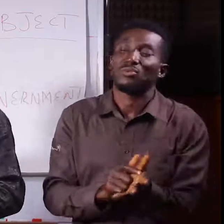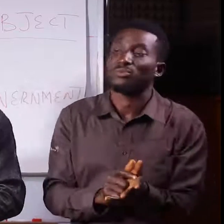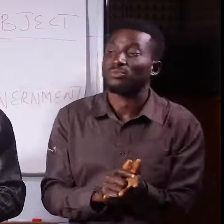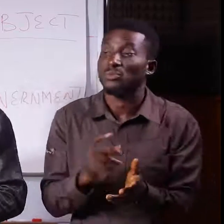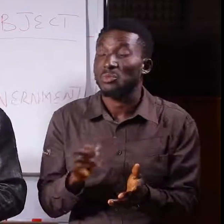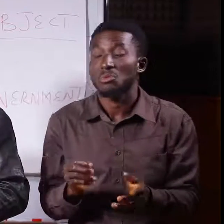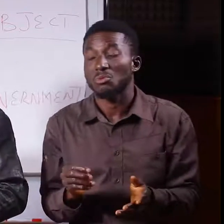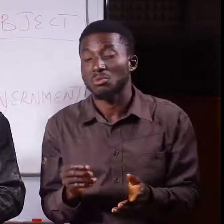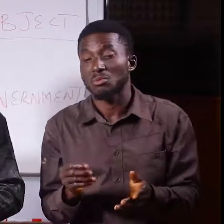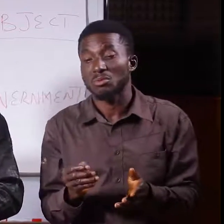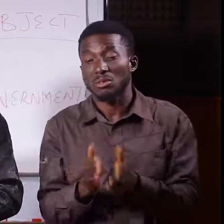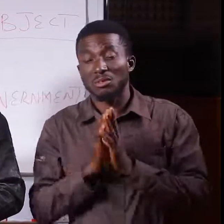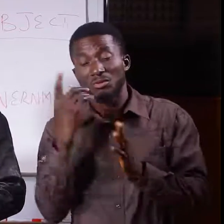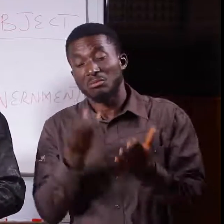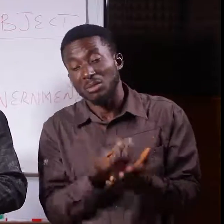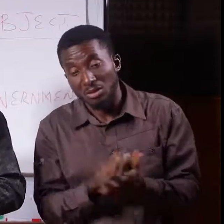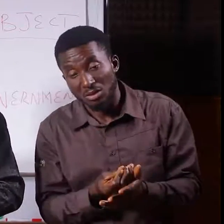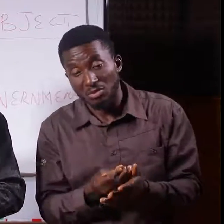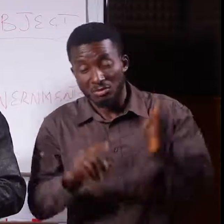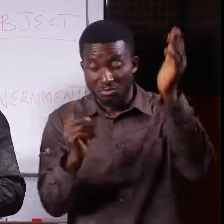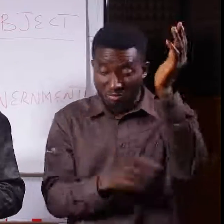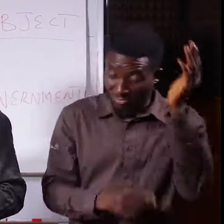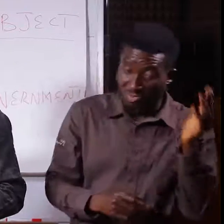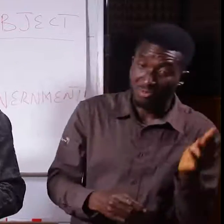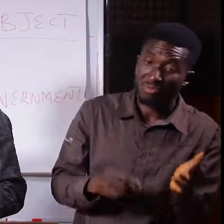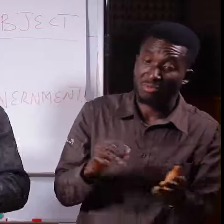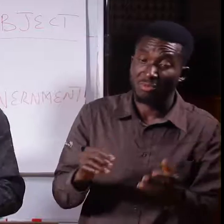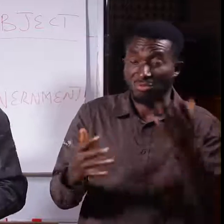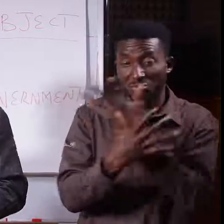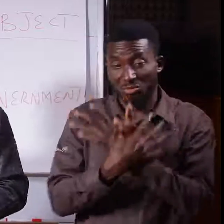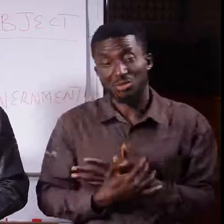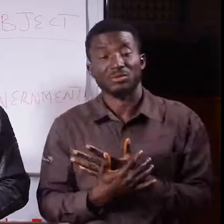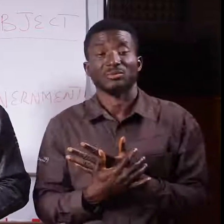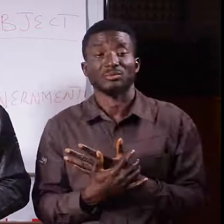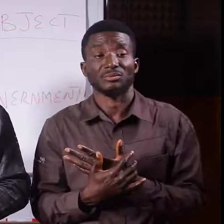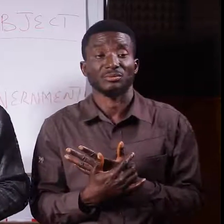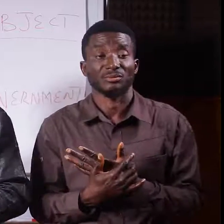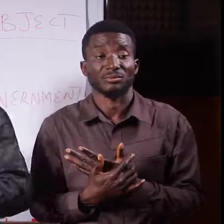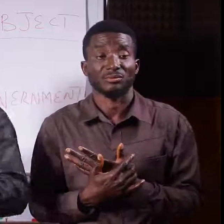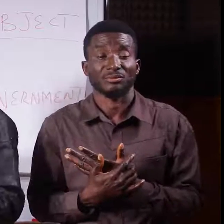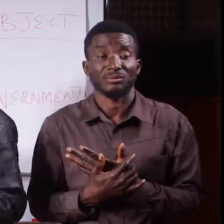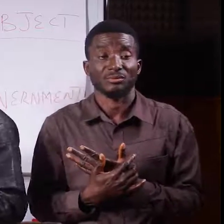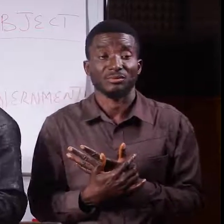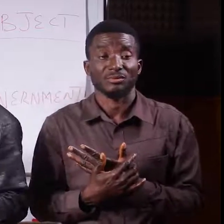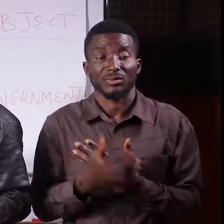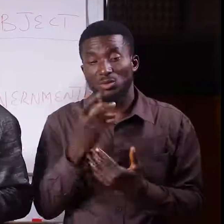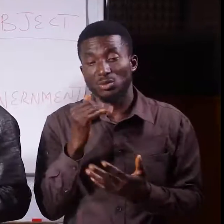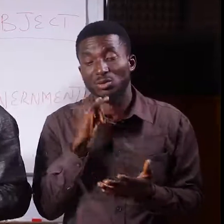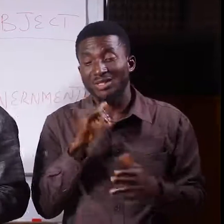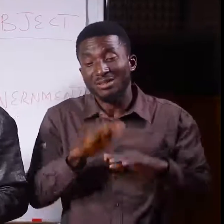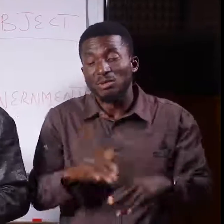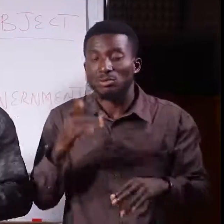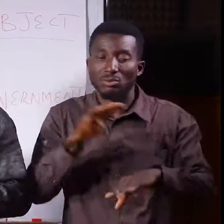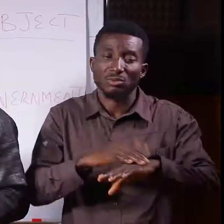some lashed, that is been flogged. The gravity of the offense or the gravity of the punishment, it depends